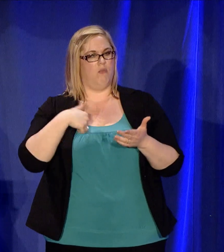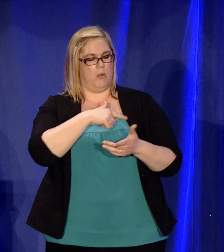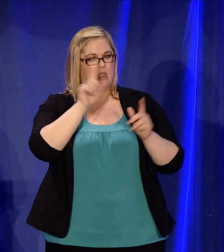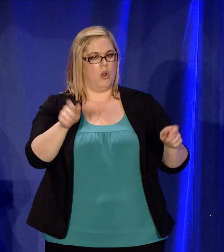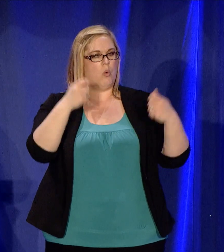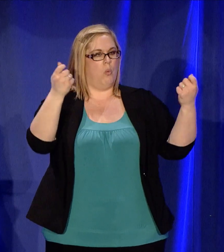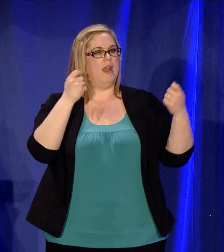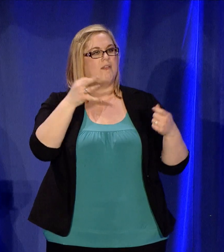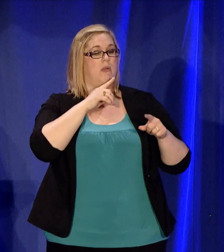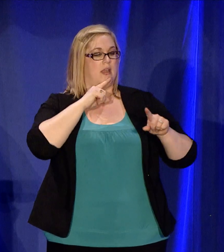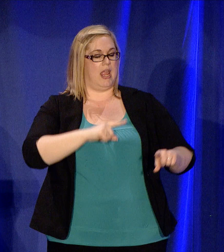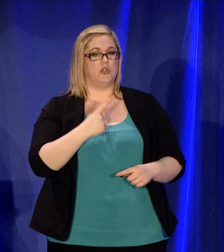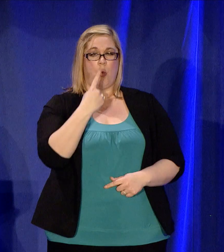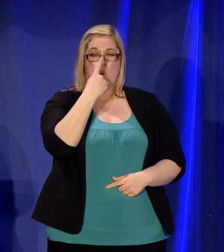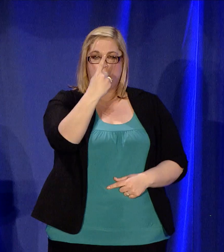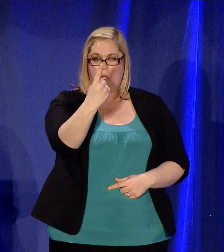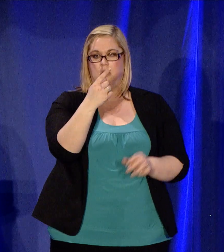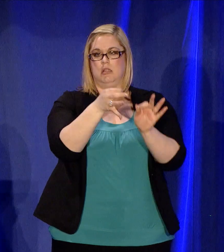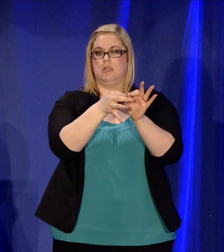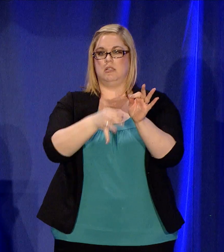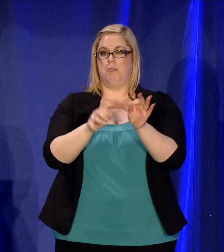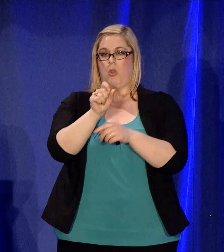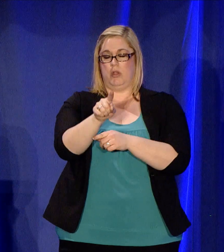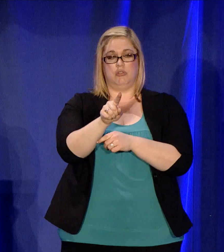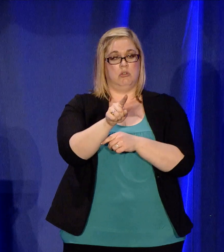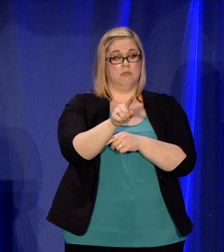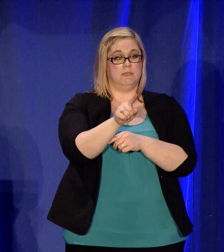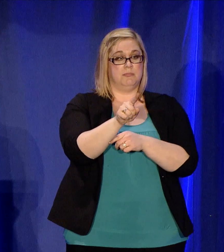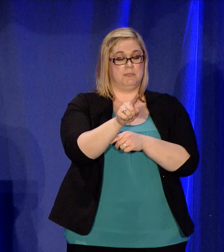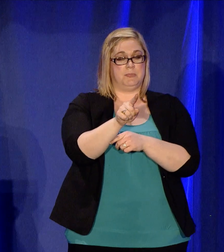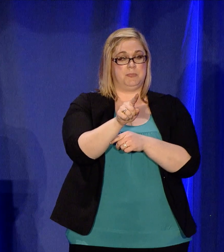answer one simple question.